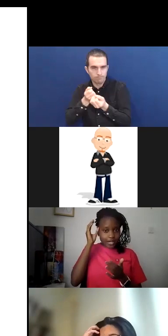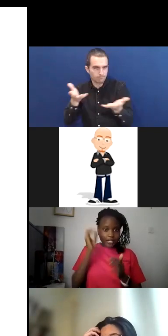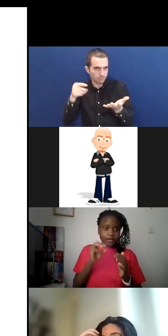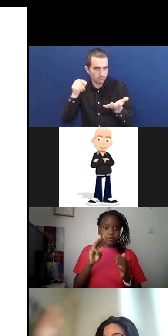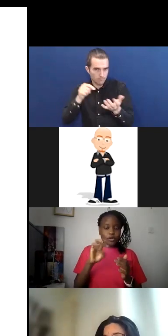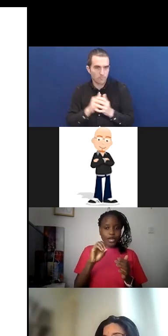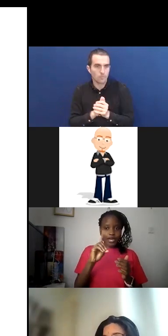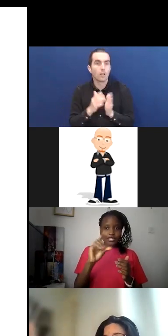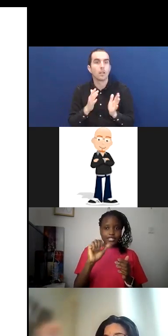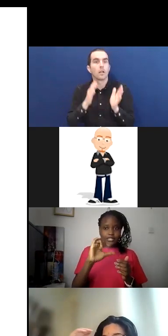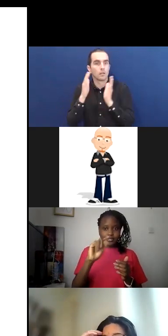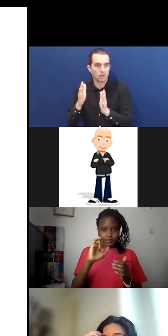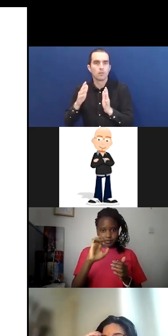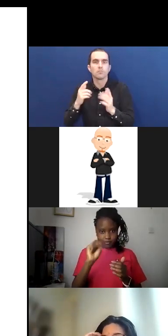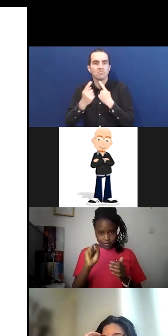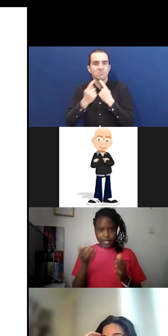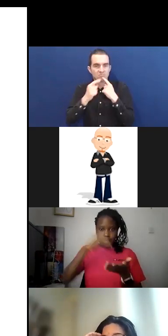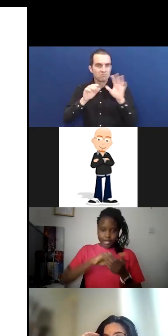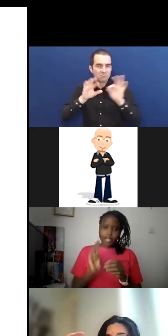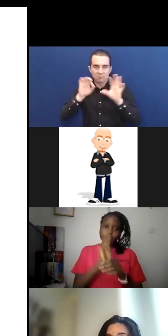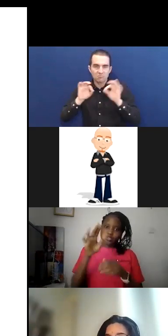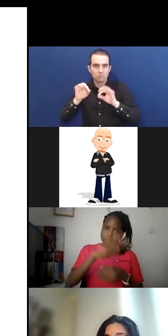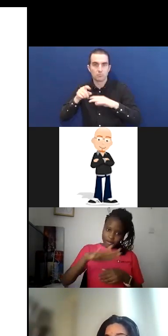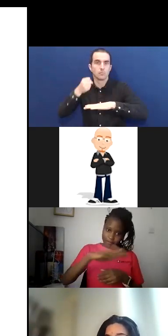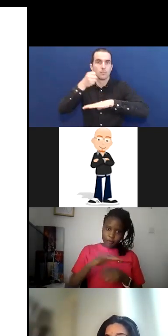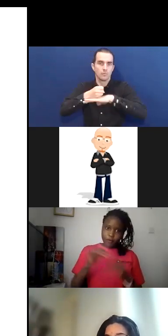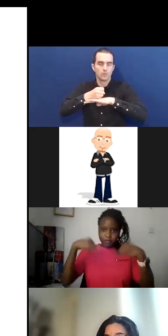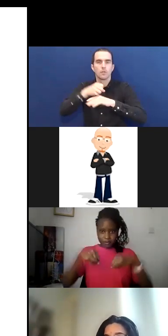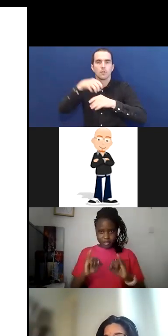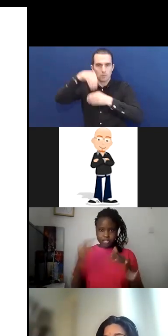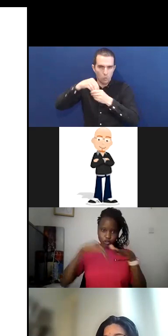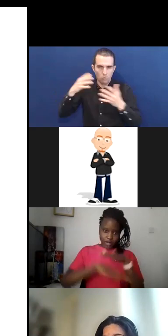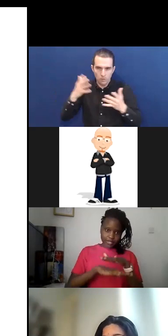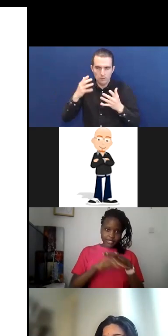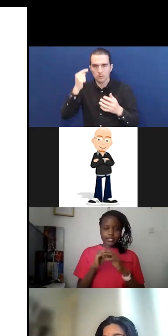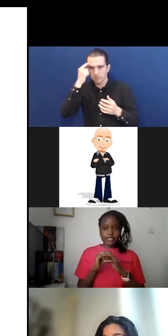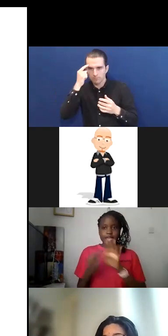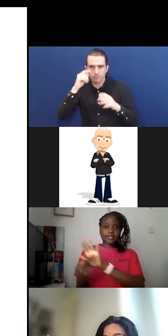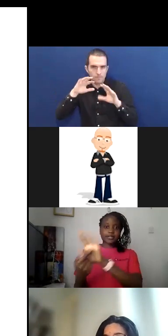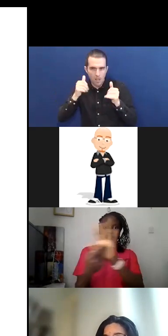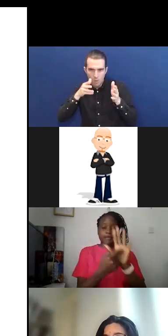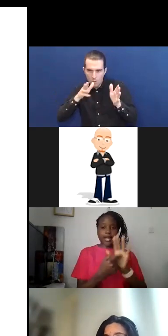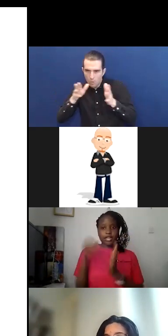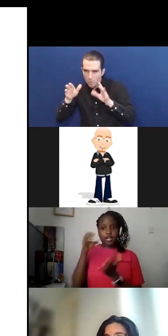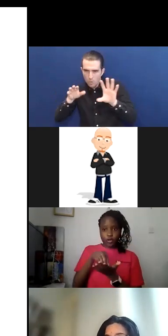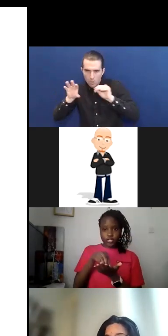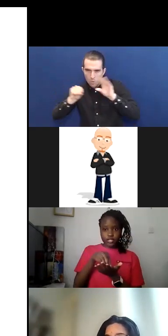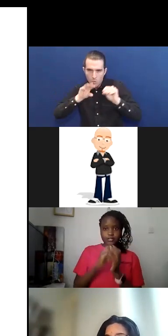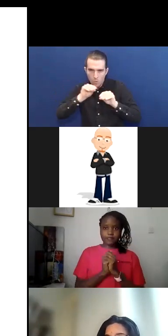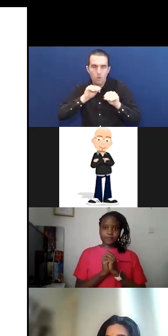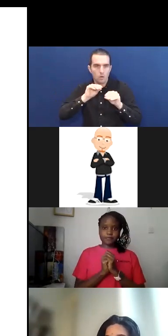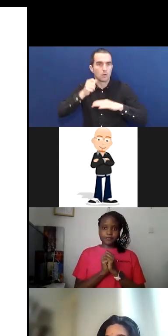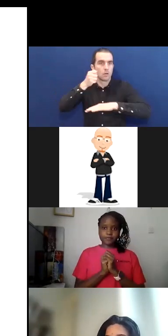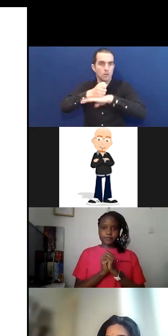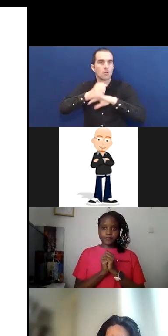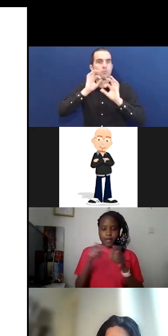again, using the platforms for the implementation actions, streamlining content, support modalities, and then the monitoring, the assessing